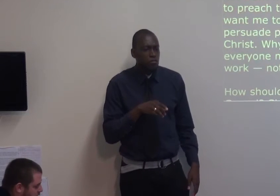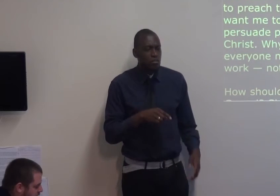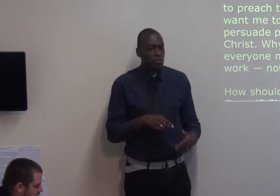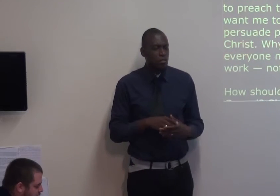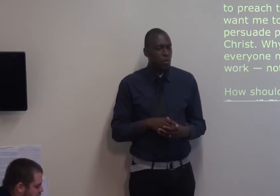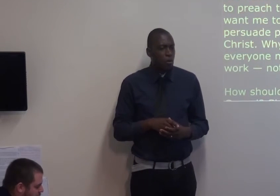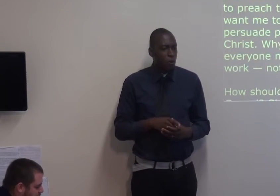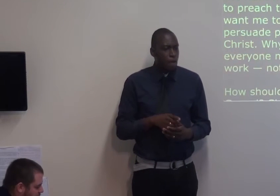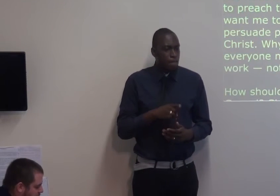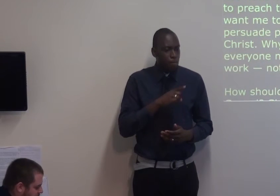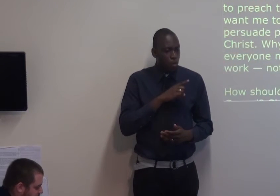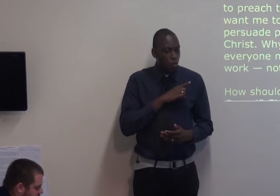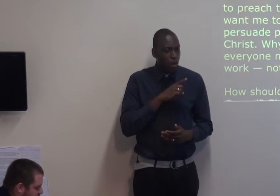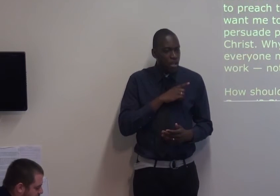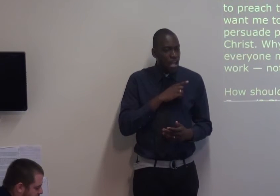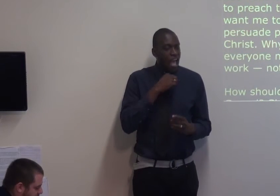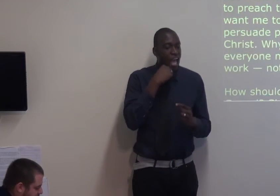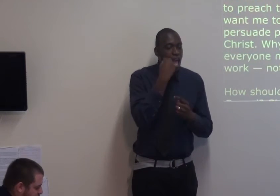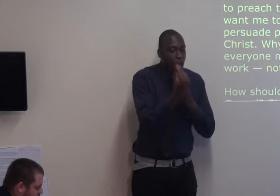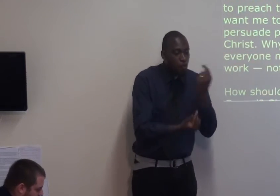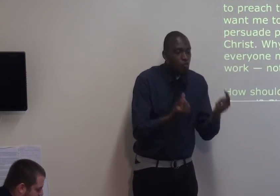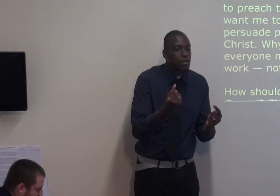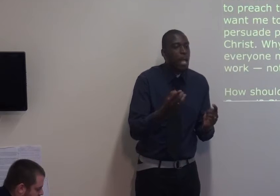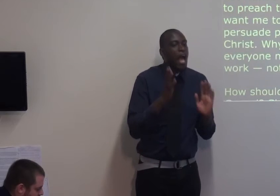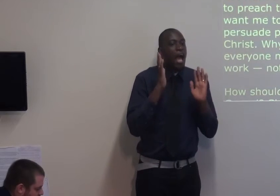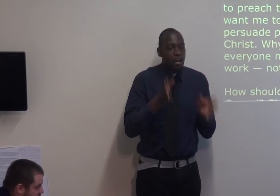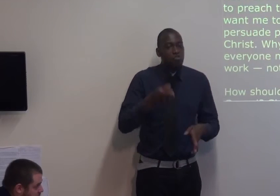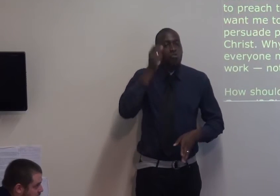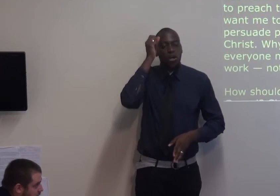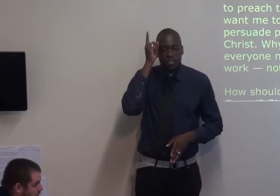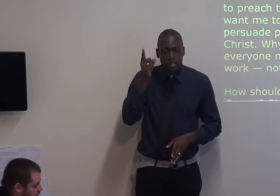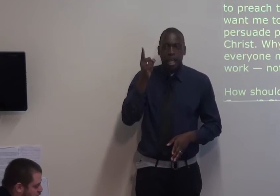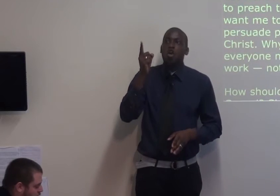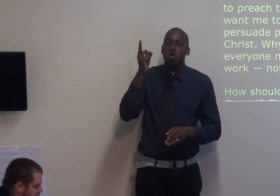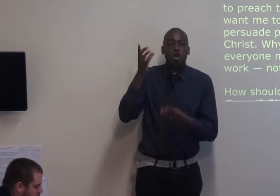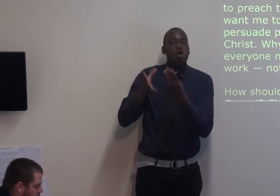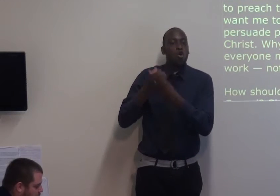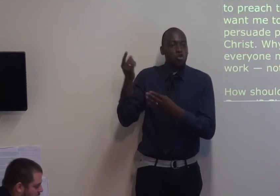Because everyone must see that it is God's work, not my work.